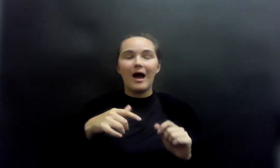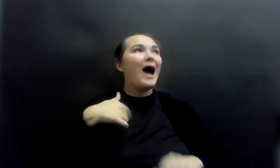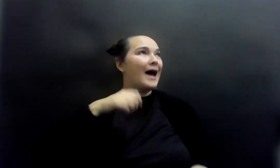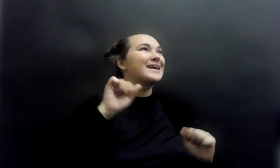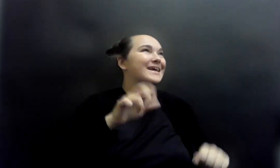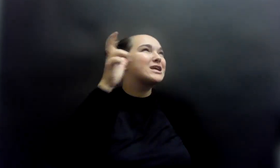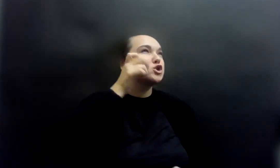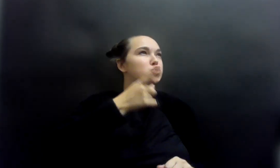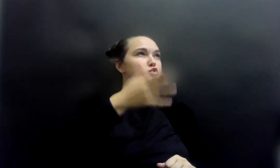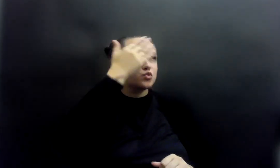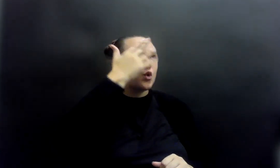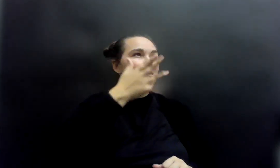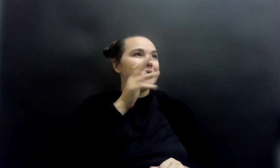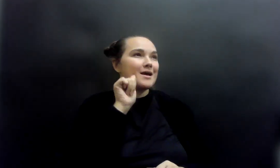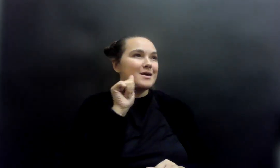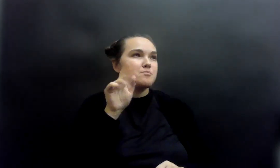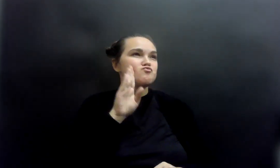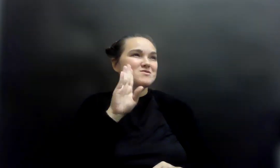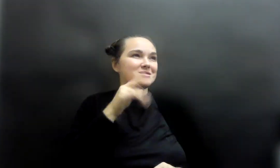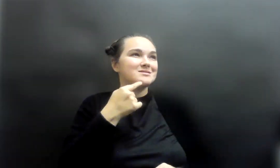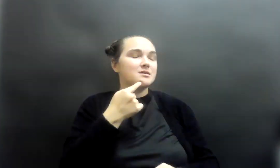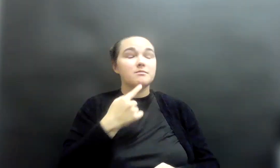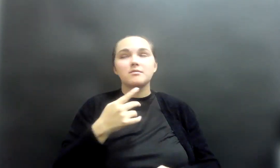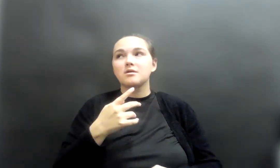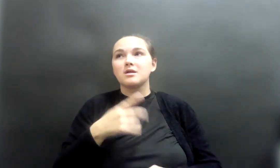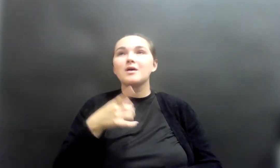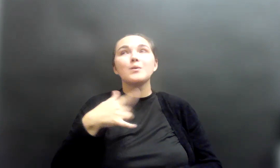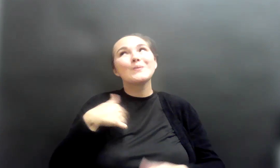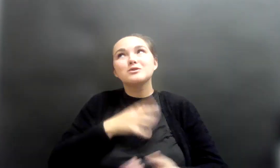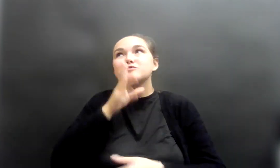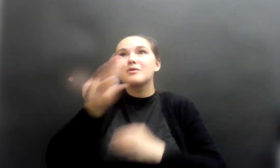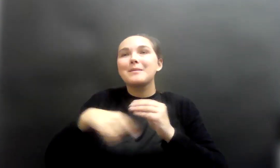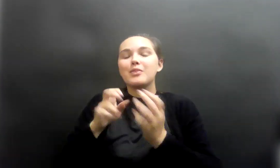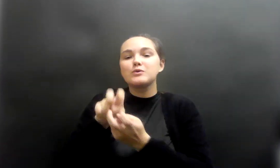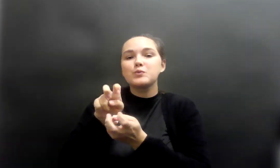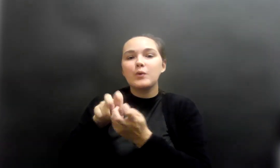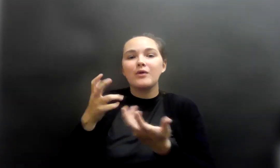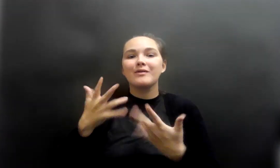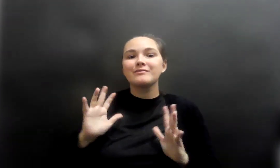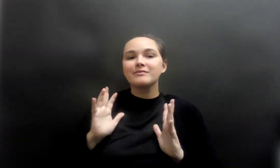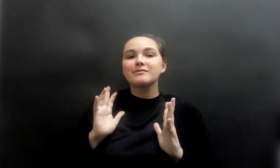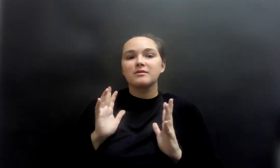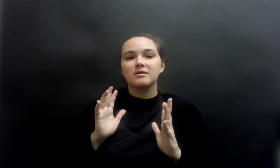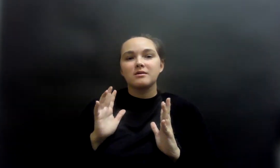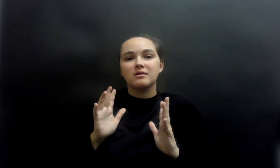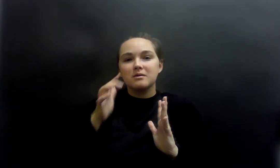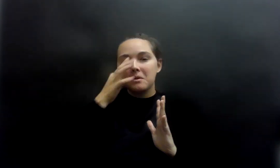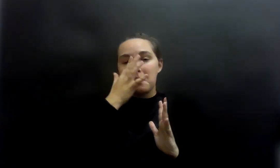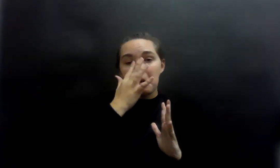Brenda. We were just saying how the squirrel. James pretended to explain, then clamped a hand over his